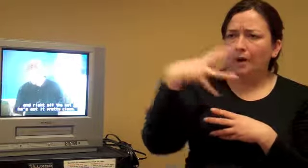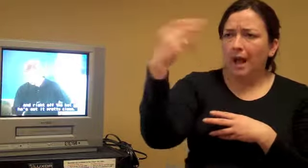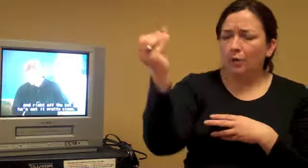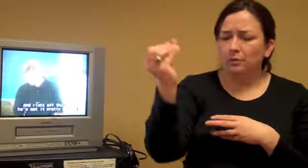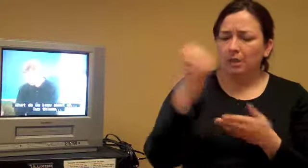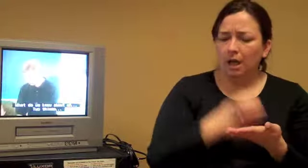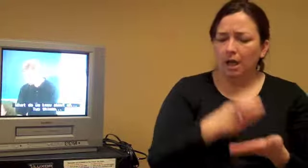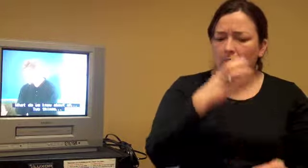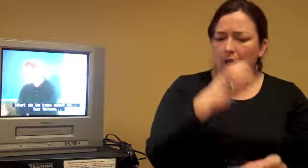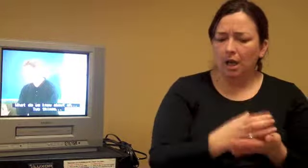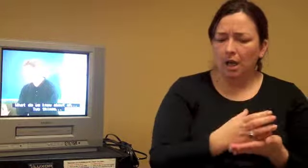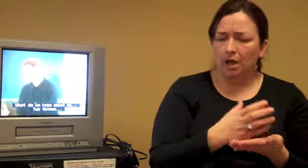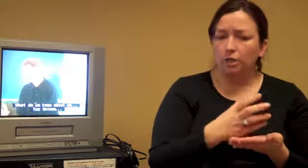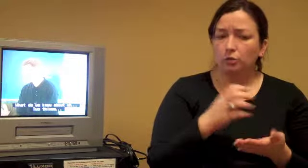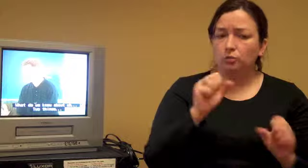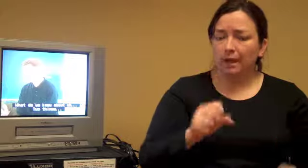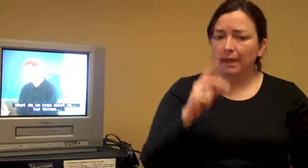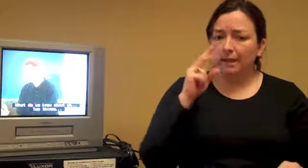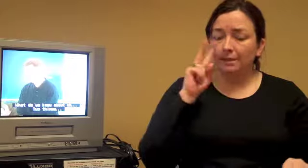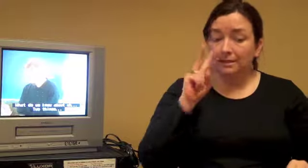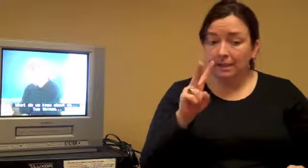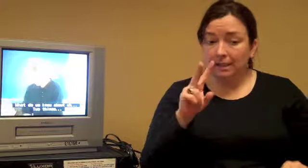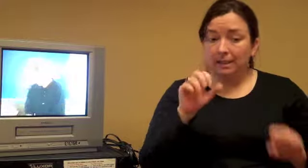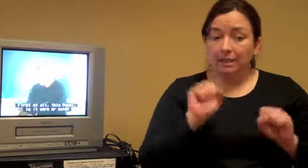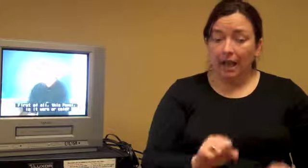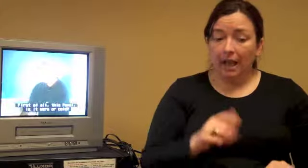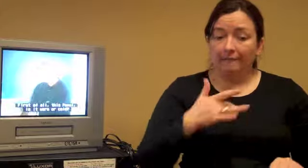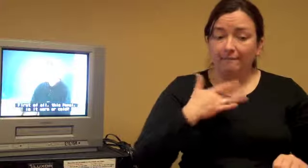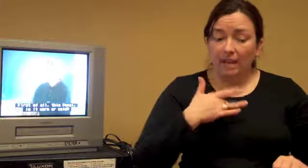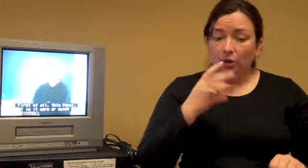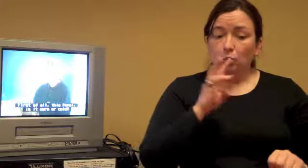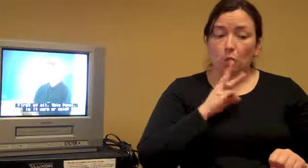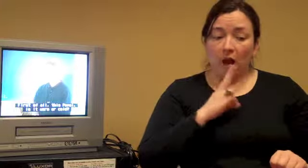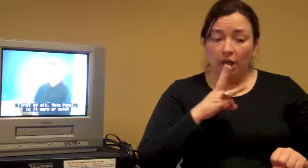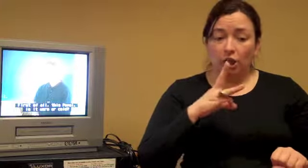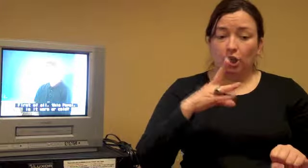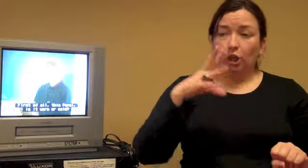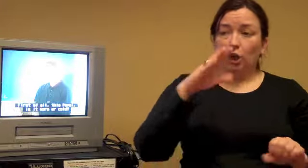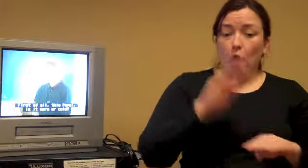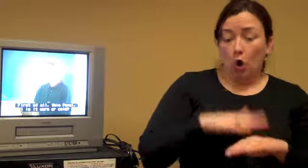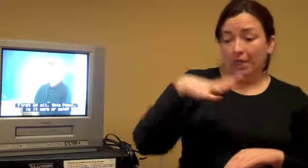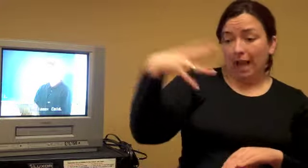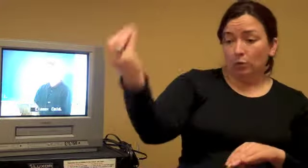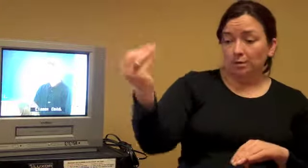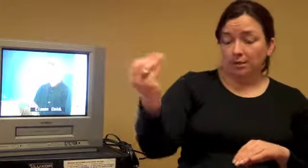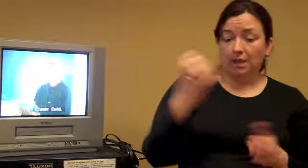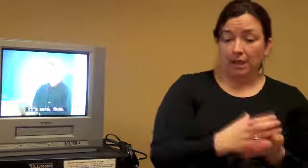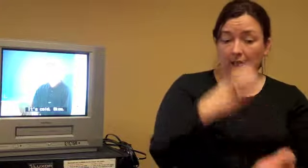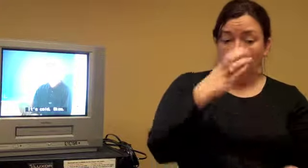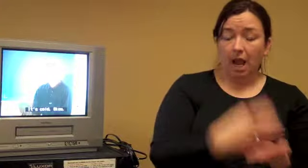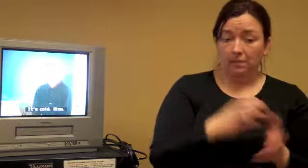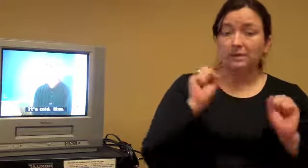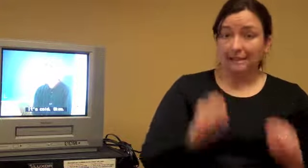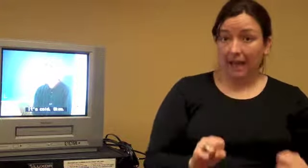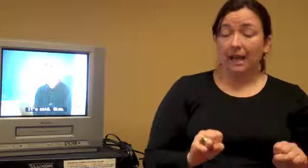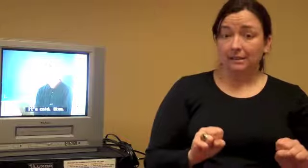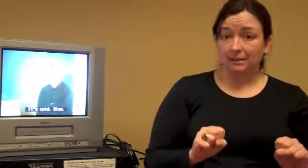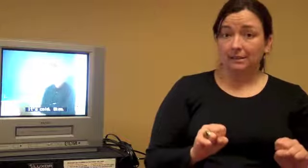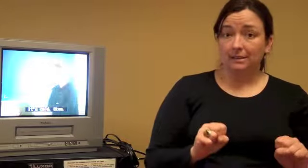got pretty close. What do we know about two things? First of all, this Pepsi, is it warm or cold? It's cold.